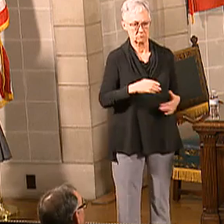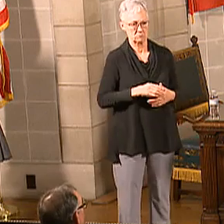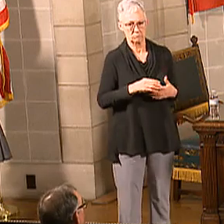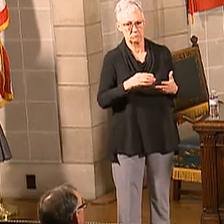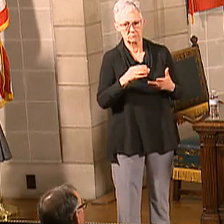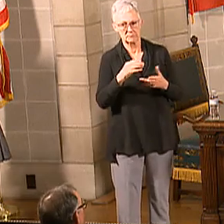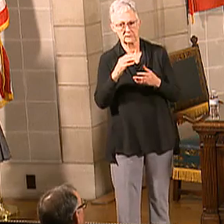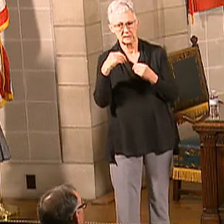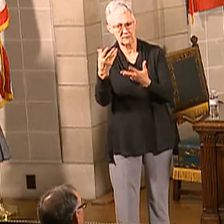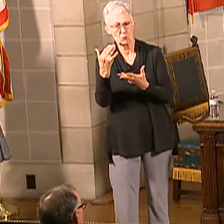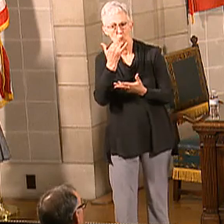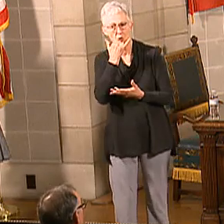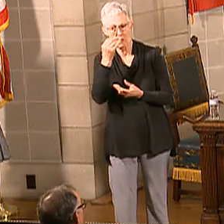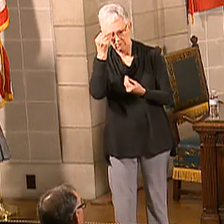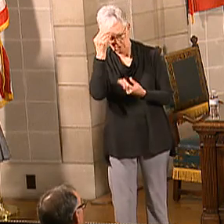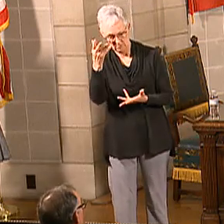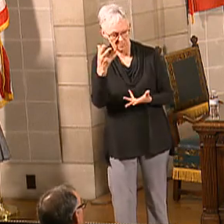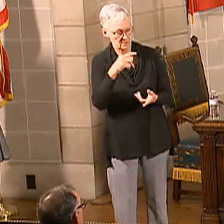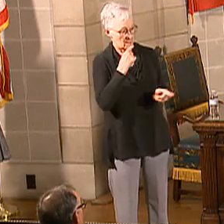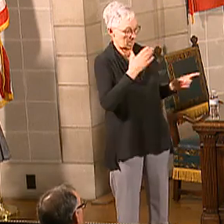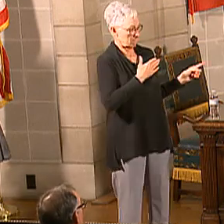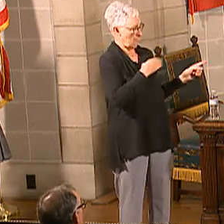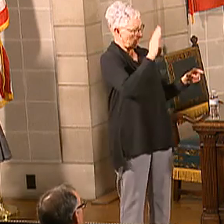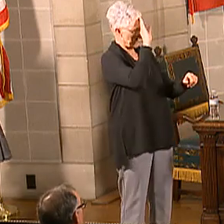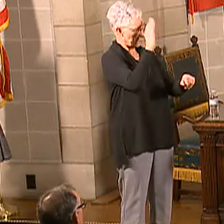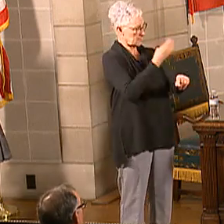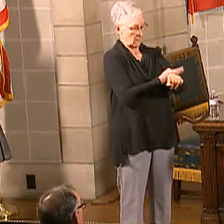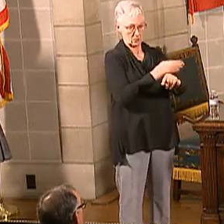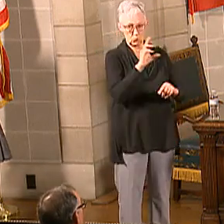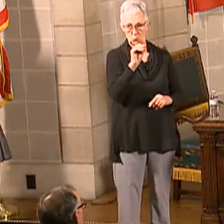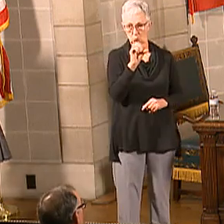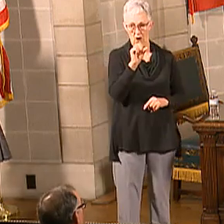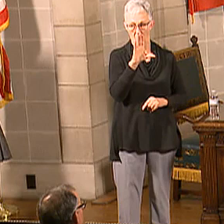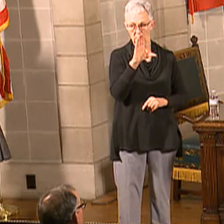of Nebraska-Lincoln, is at home doing classes remotely for the rest of the semester.